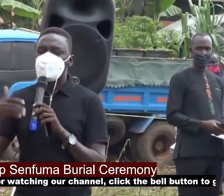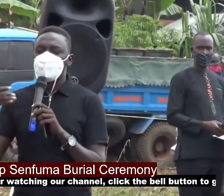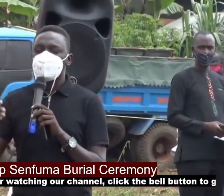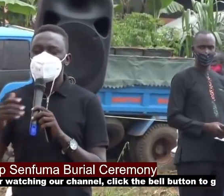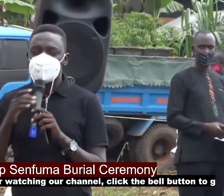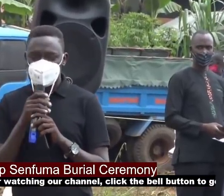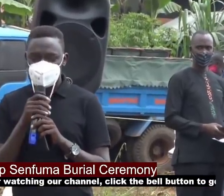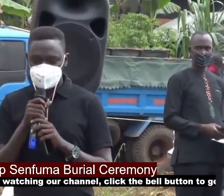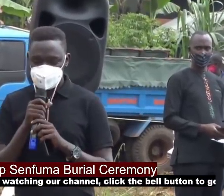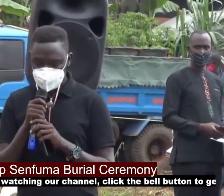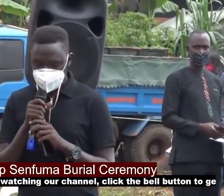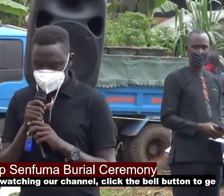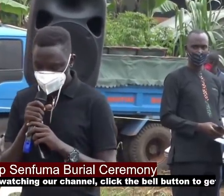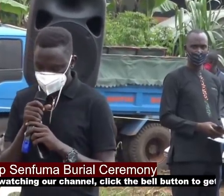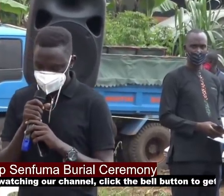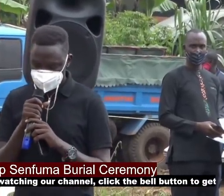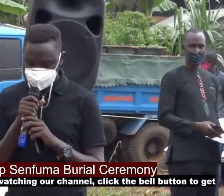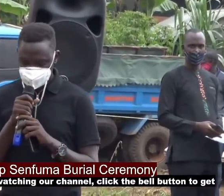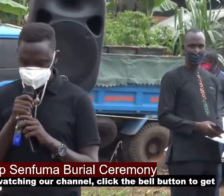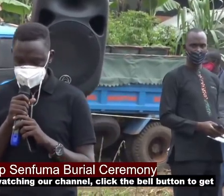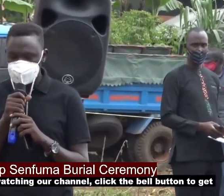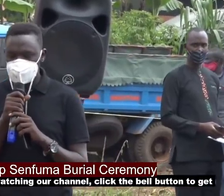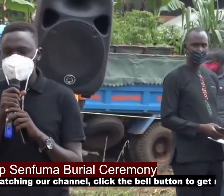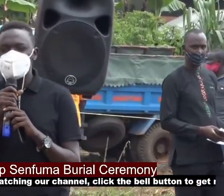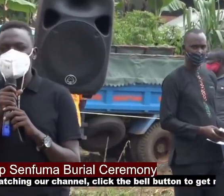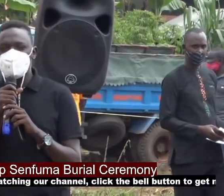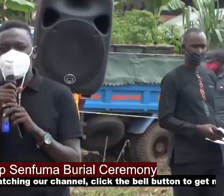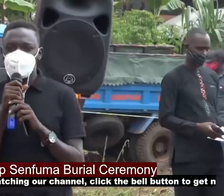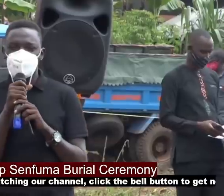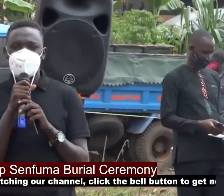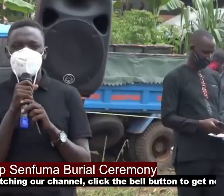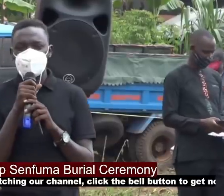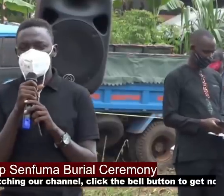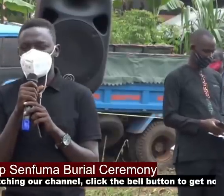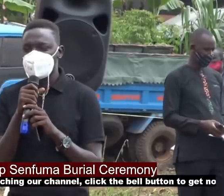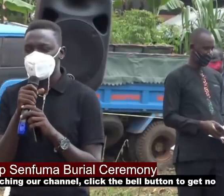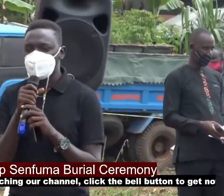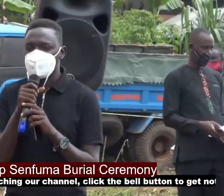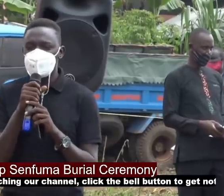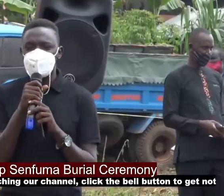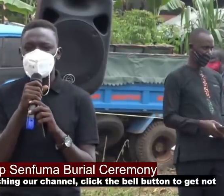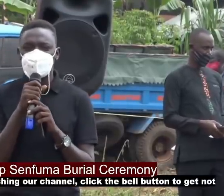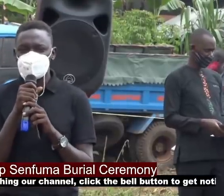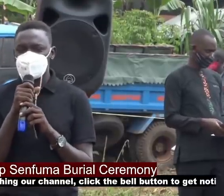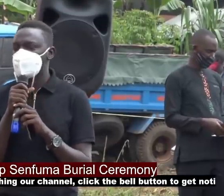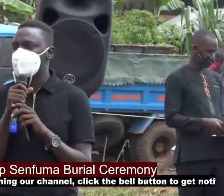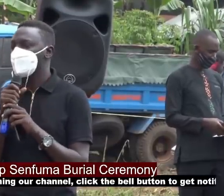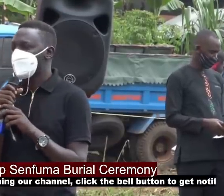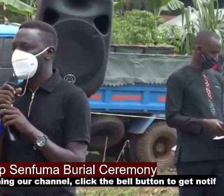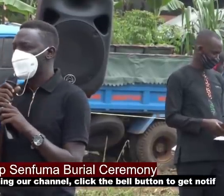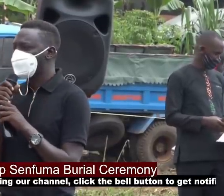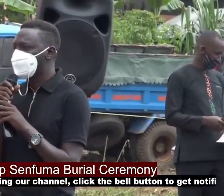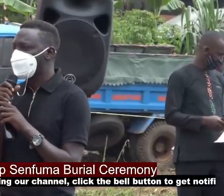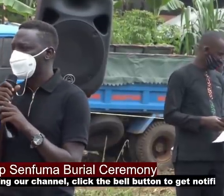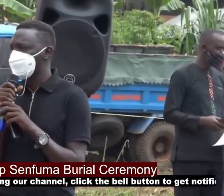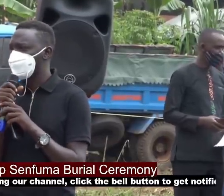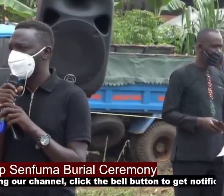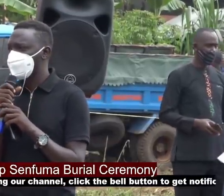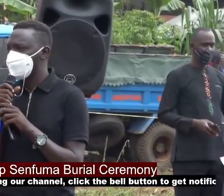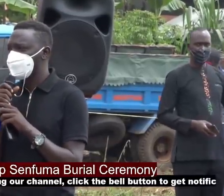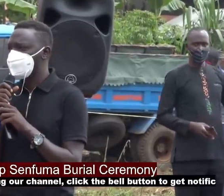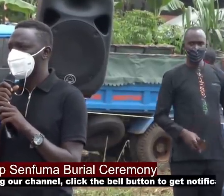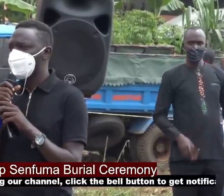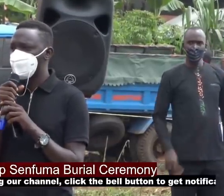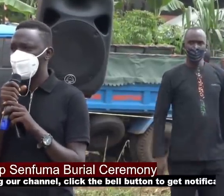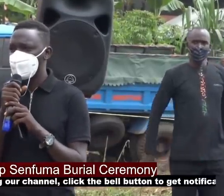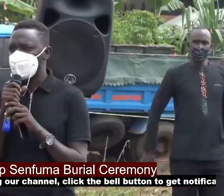Ngamuli mu fellowship. And you are in the fellowship. Mugezi mbogo abamujukira yanonda ku street. Natwala musomere